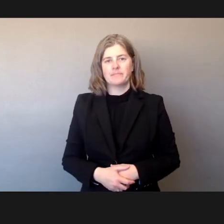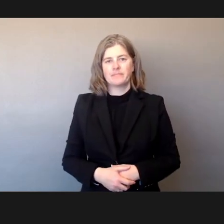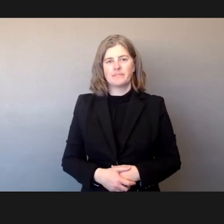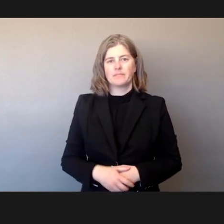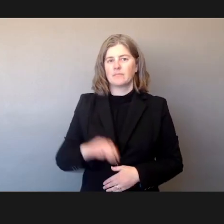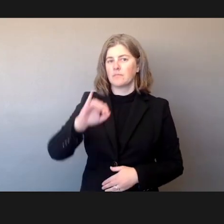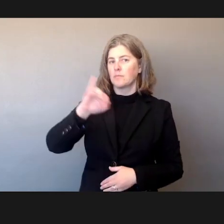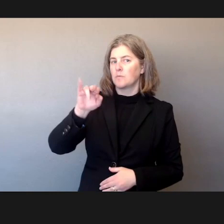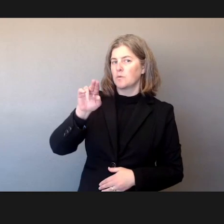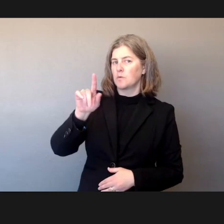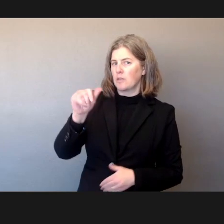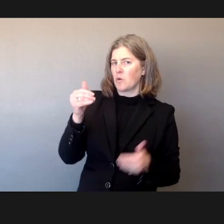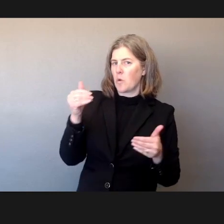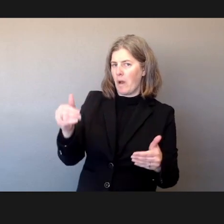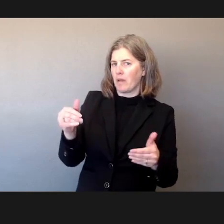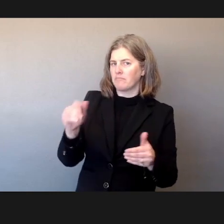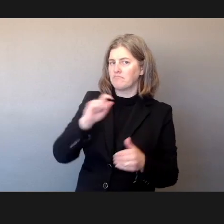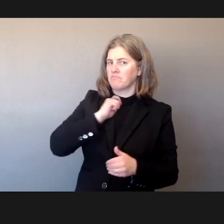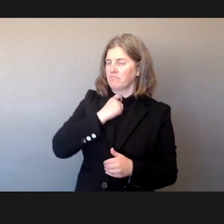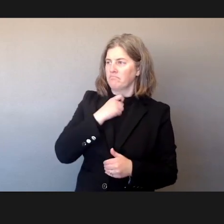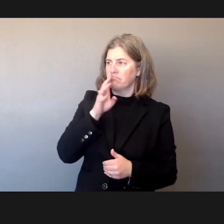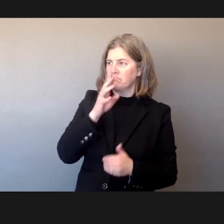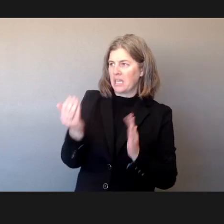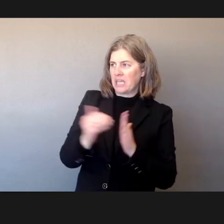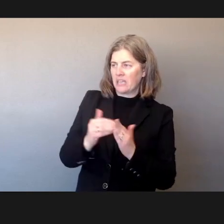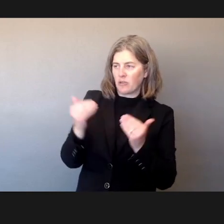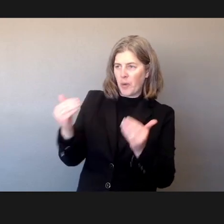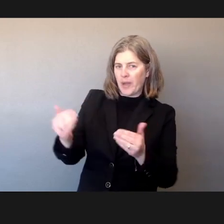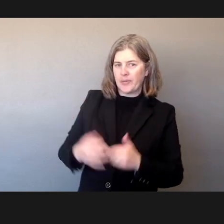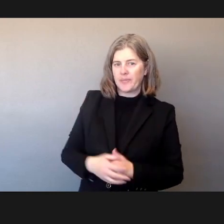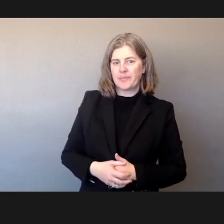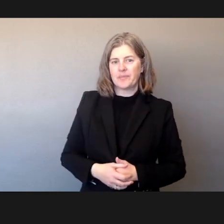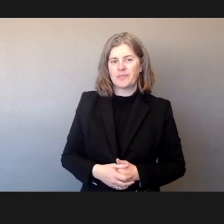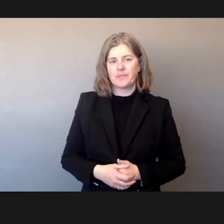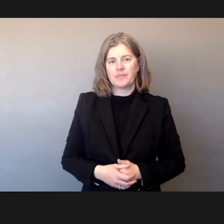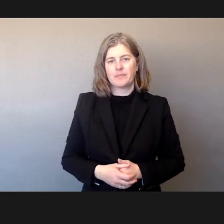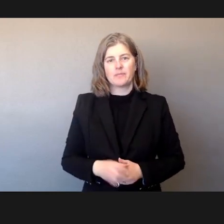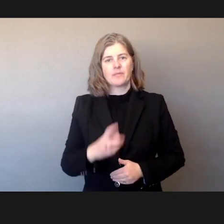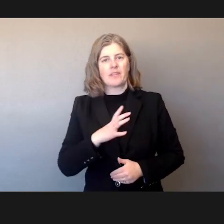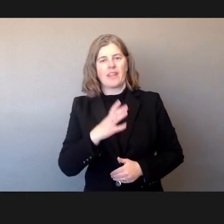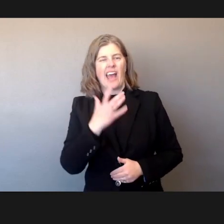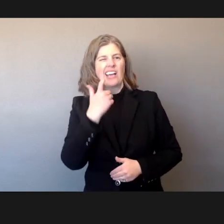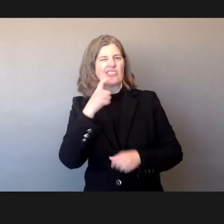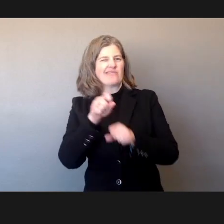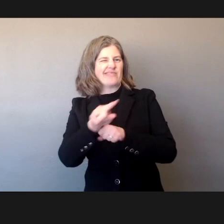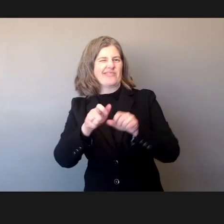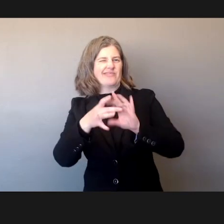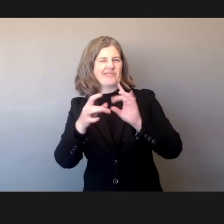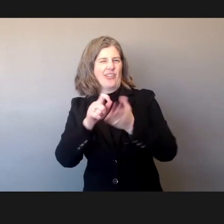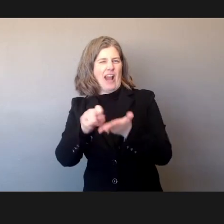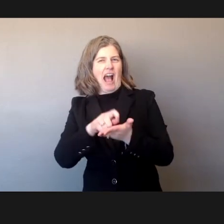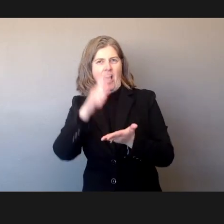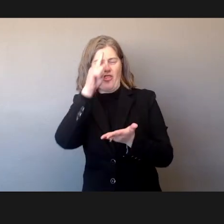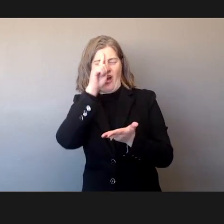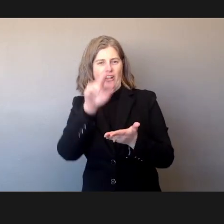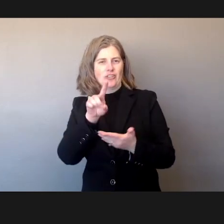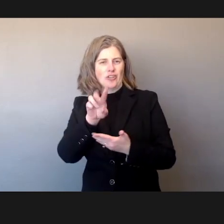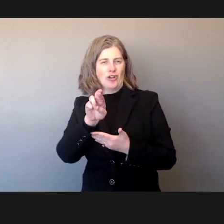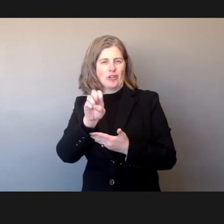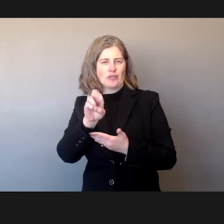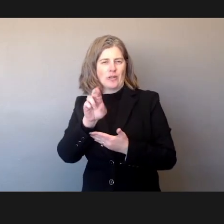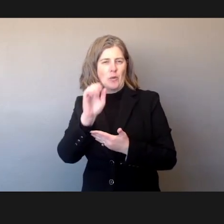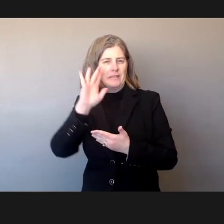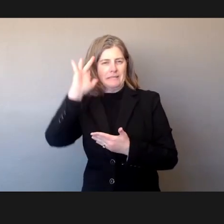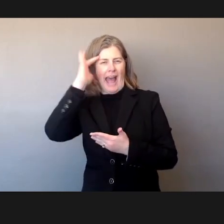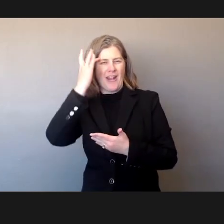Julia, you should be allowed to unmute yourself and ask your question. Oh, okay. I just sent it in writing because I was under the impression Dr. Space was tired of